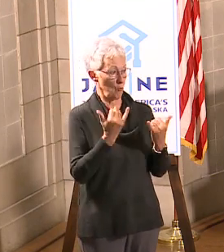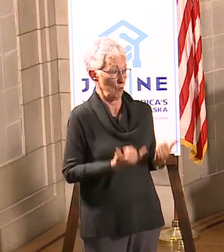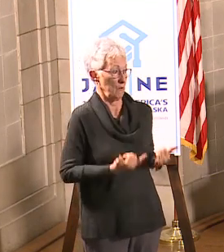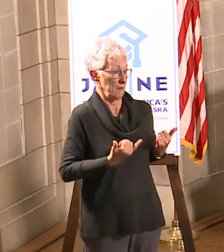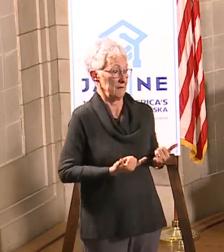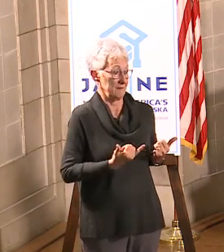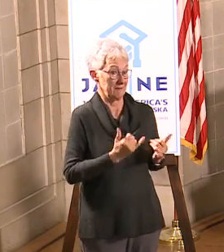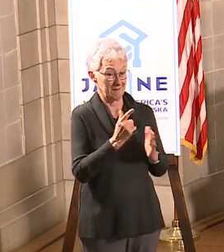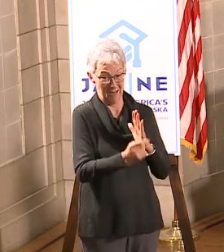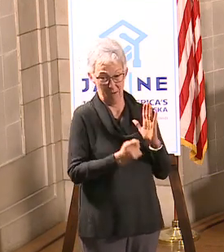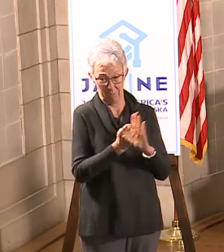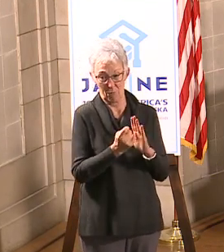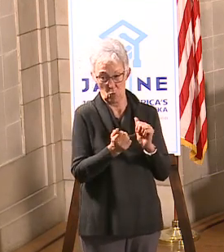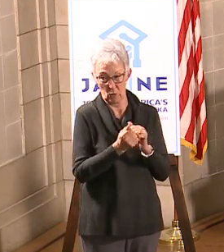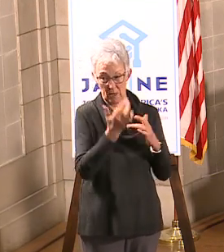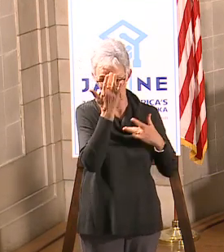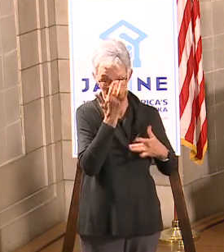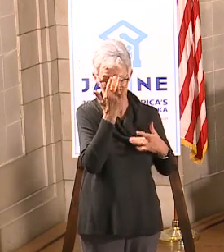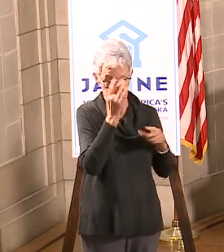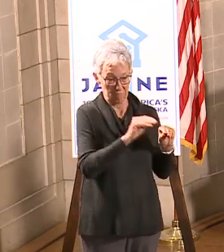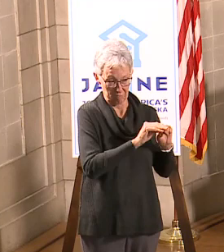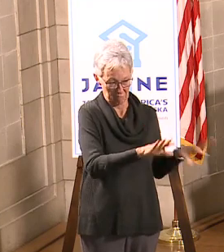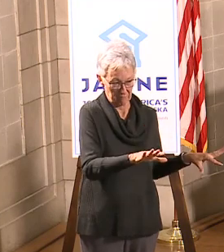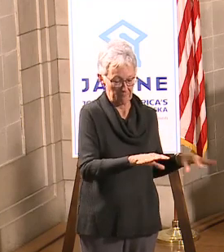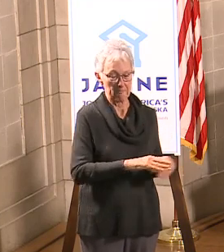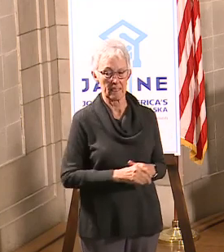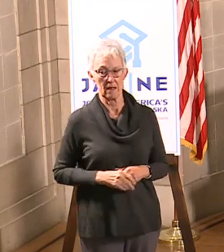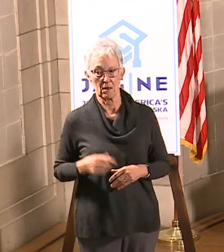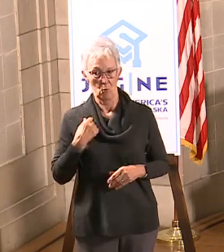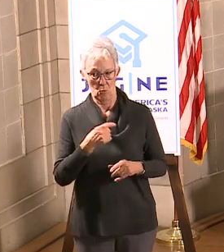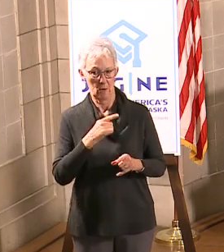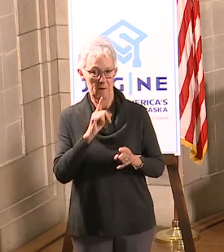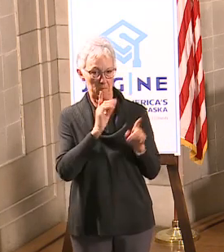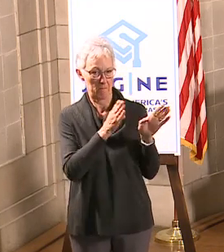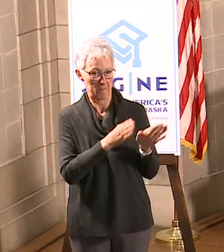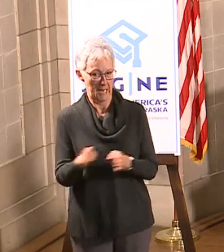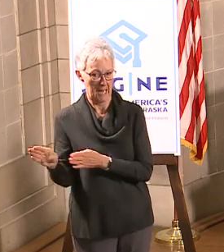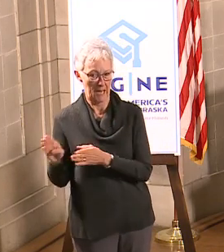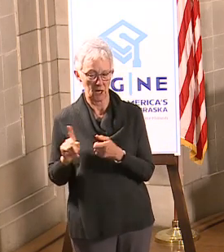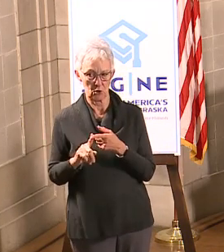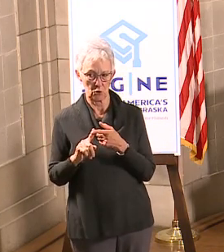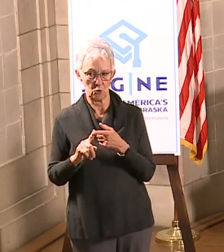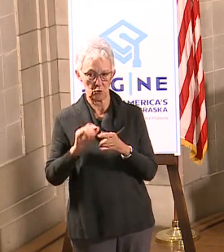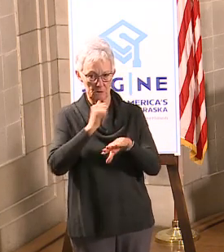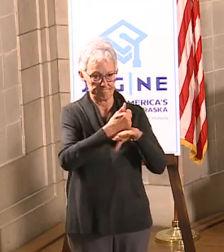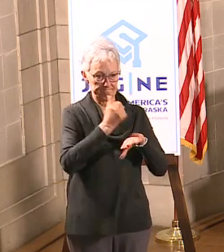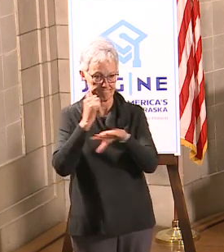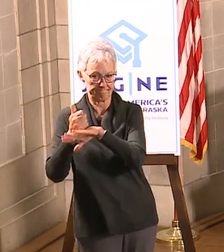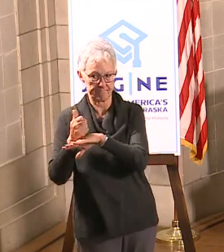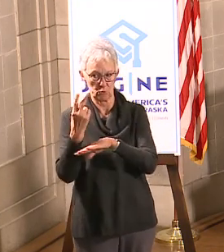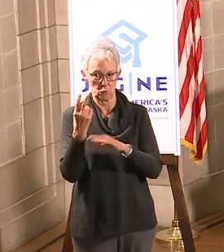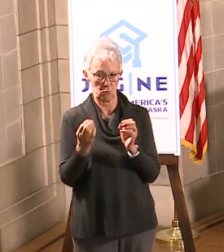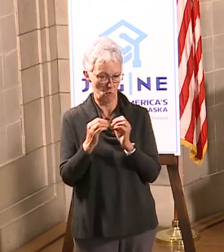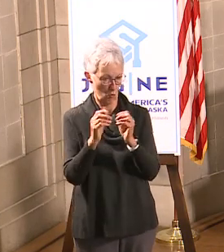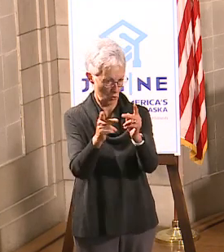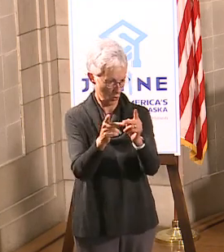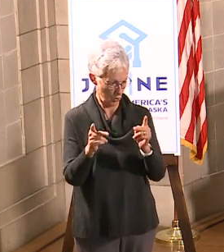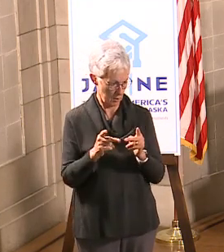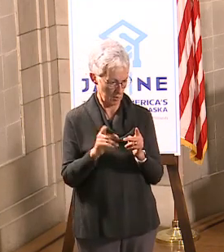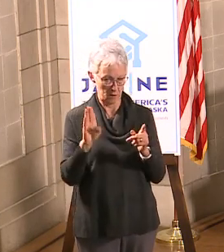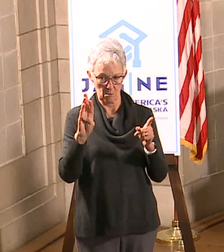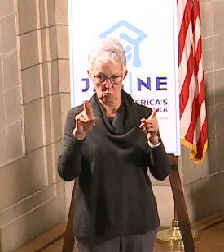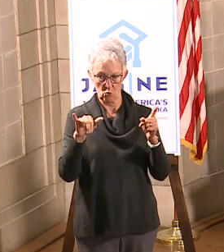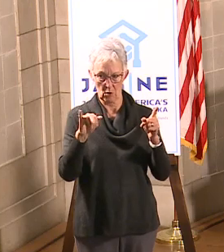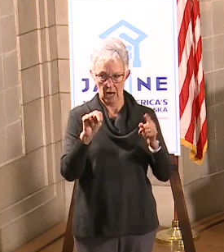conditions. We have plans to bring up, as the governor mentions, we have plans to bring up 2 additional locations this January at Bryan and Monroe